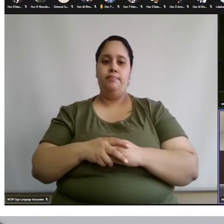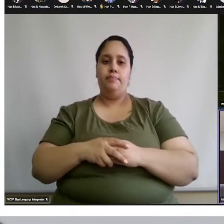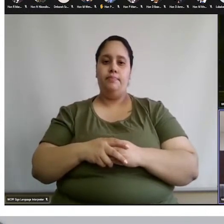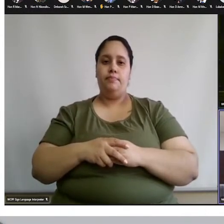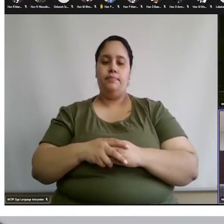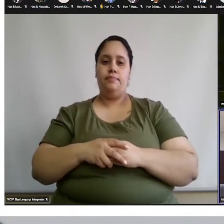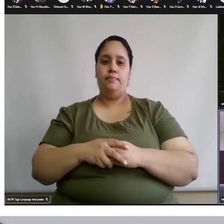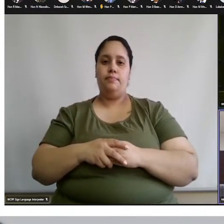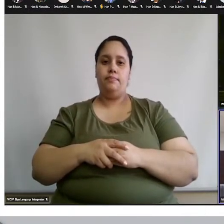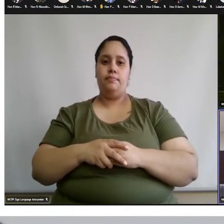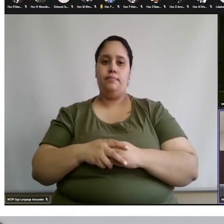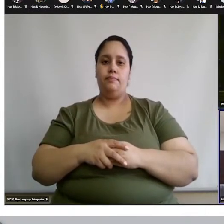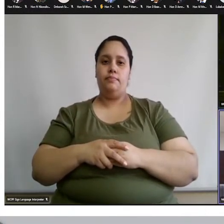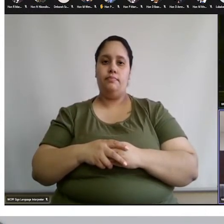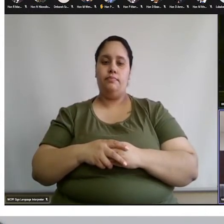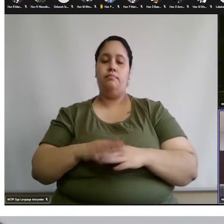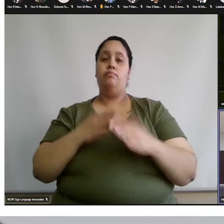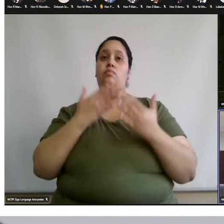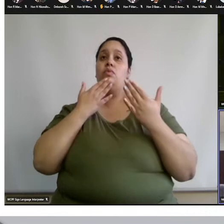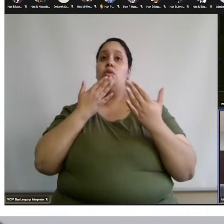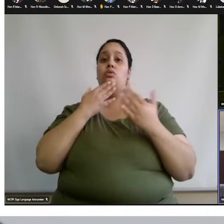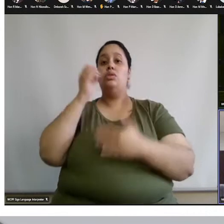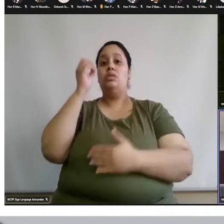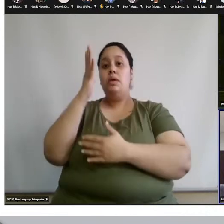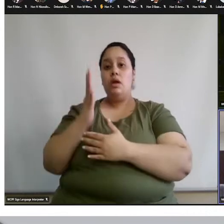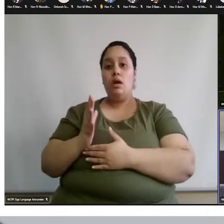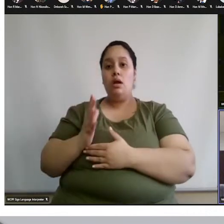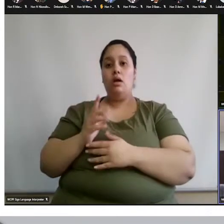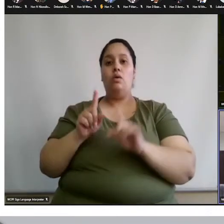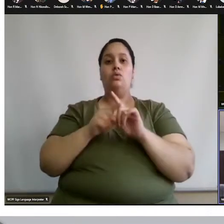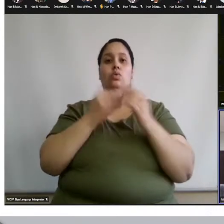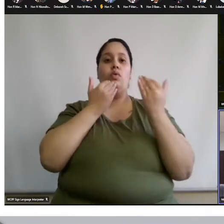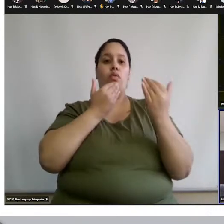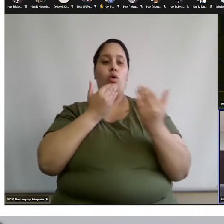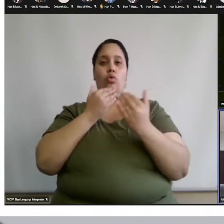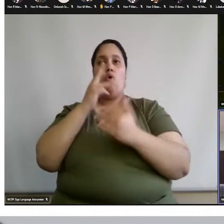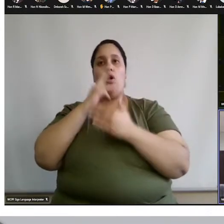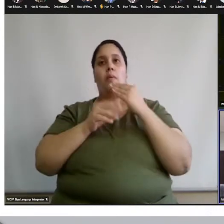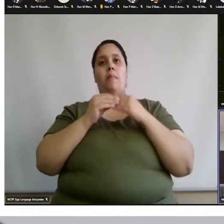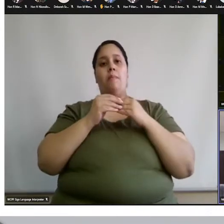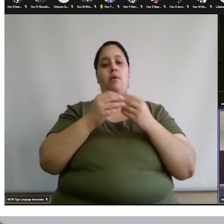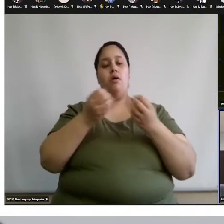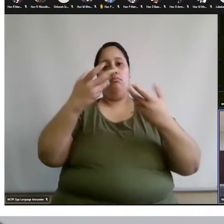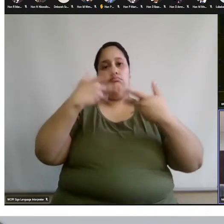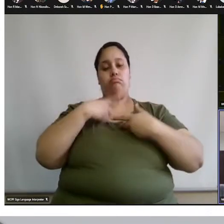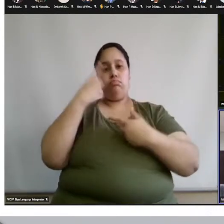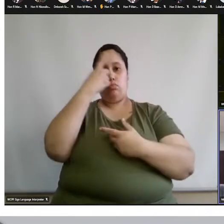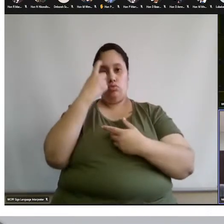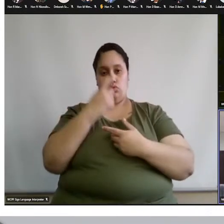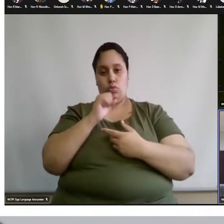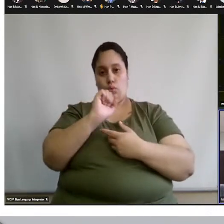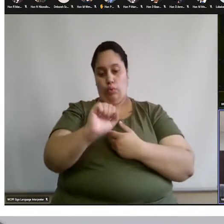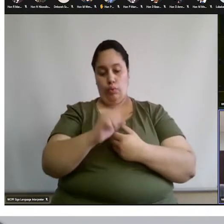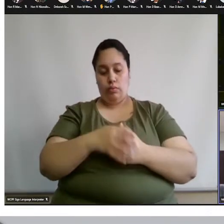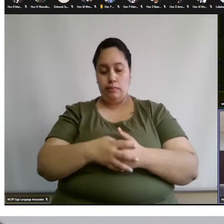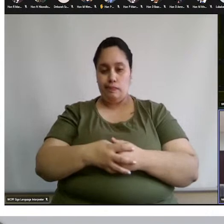Thank you, Speaker, and thank you to the Honourable Member Van der Westhuizen for this